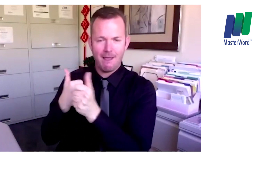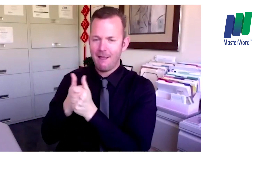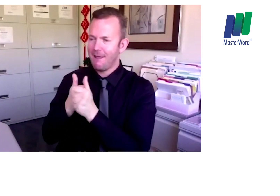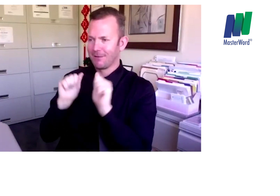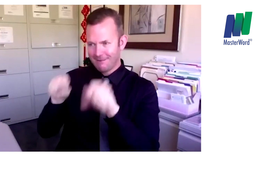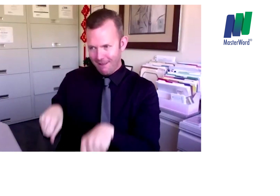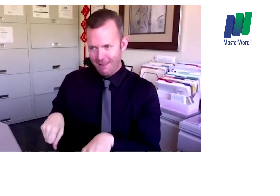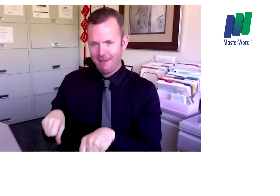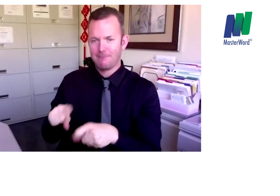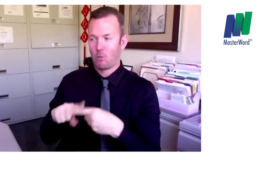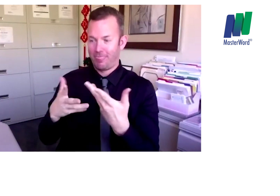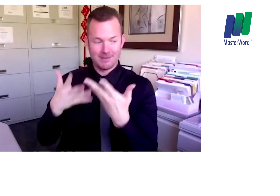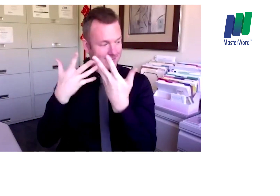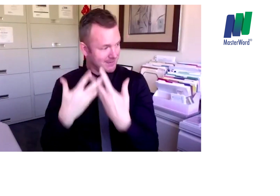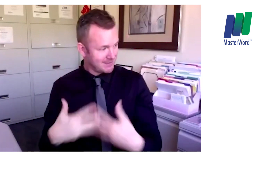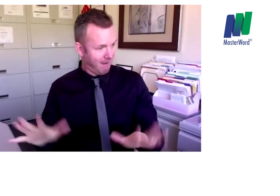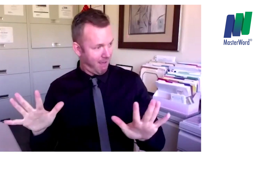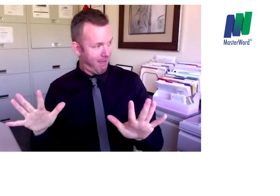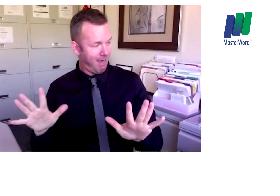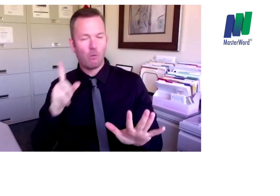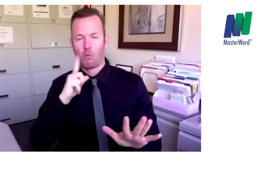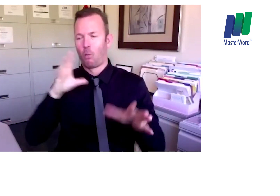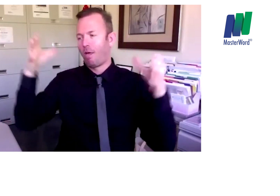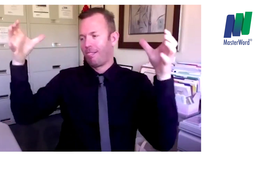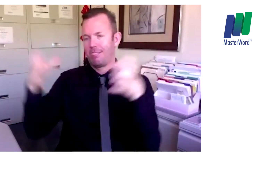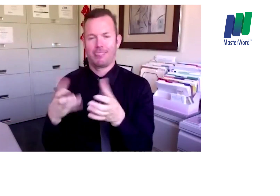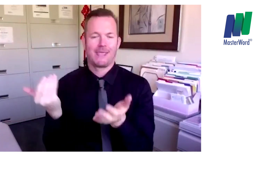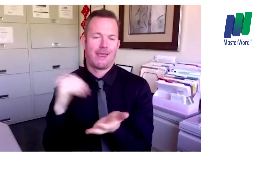have those connections with the people around us, and that might help.